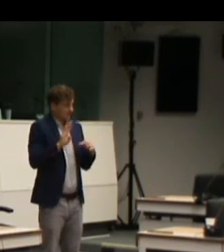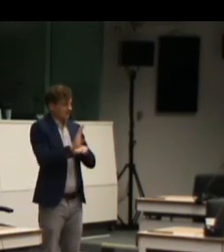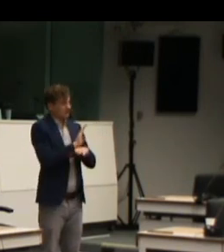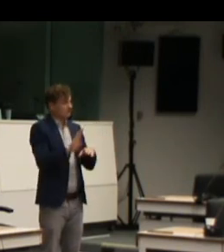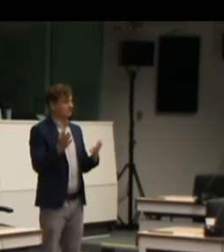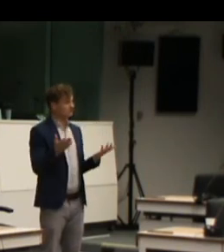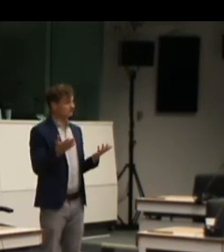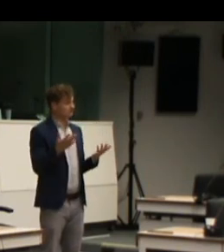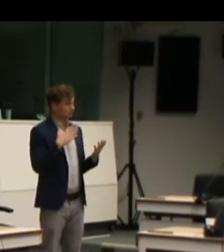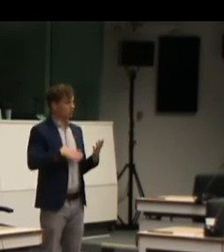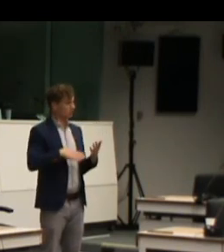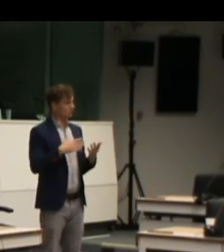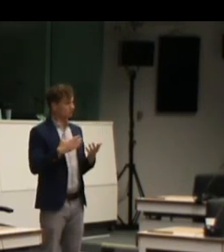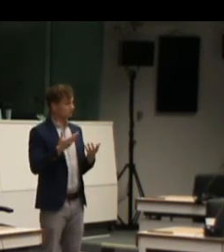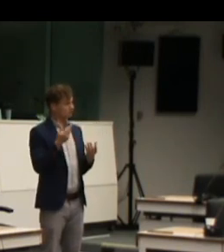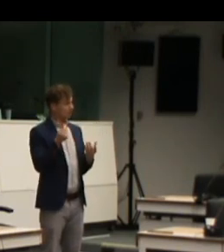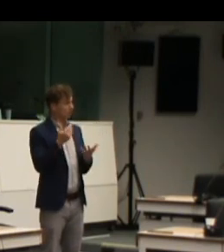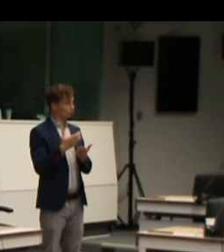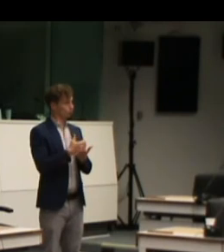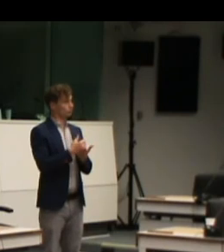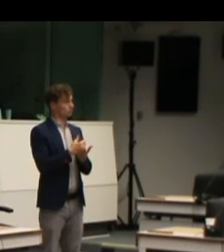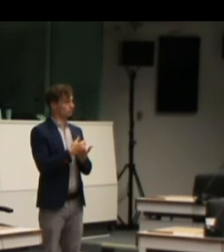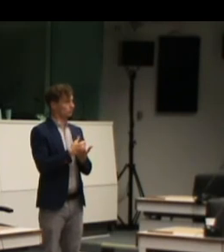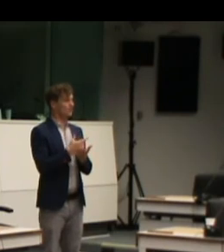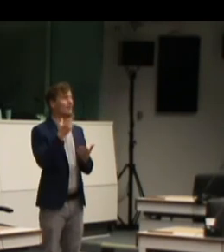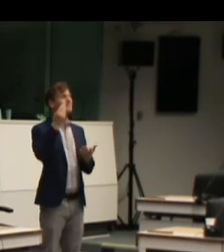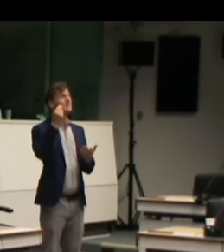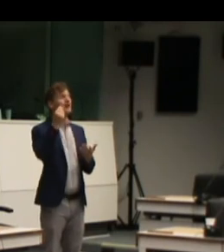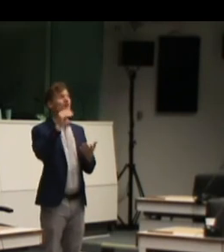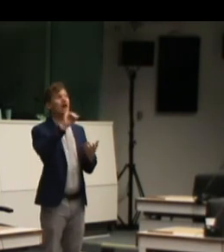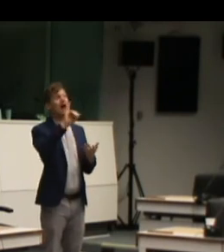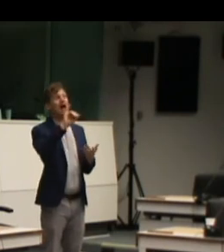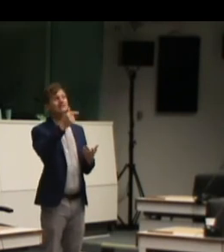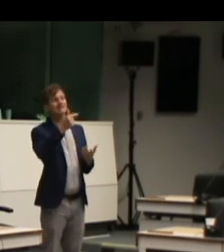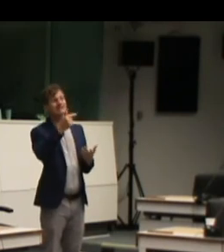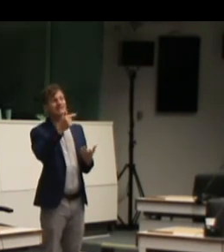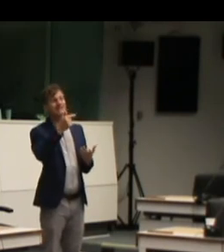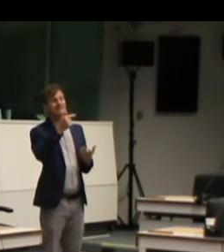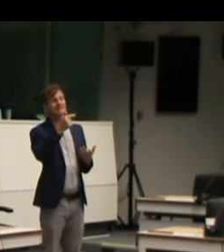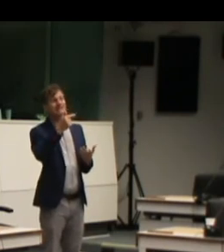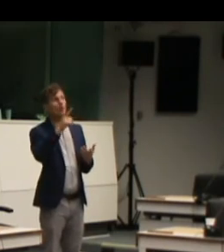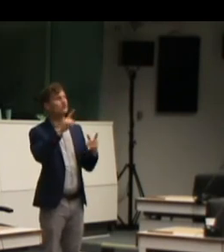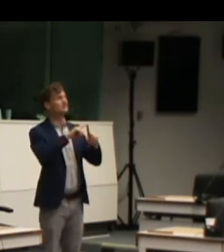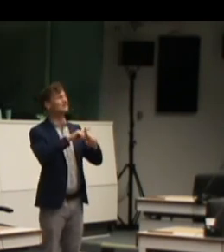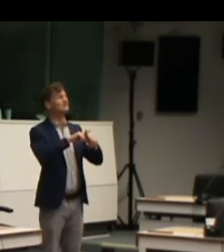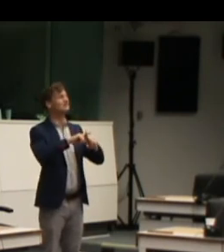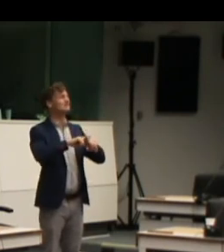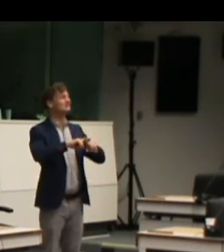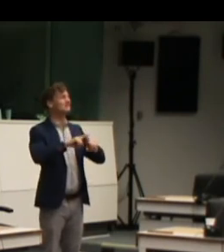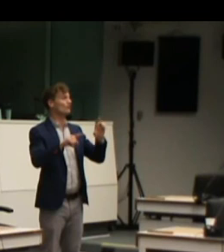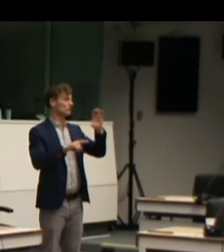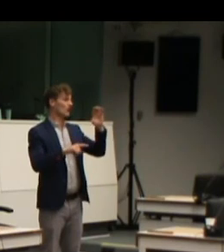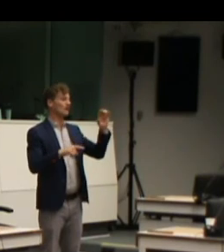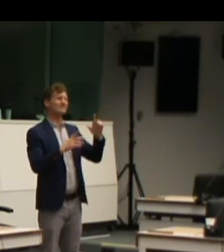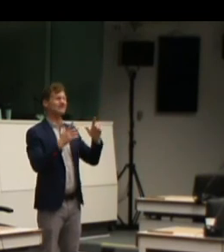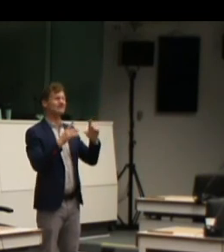service. And the money that we got for the IT came from the profits from another part of the company. So